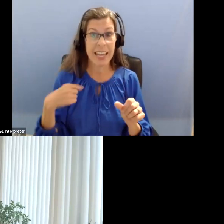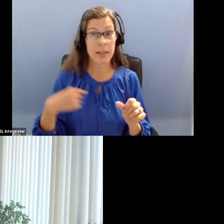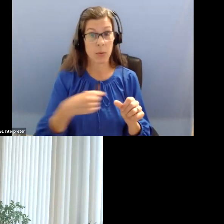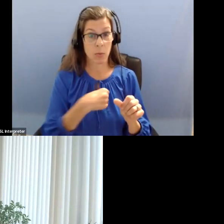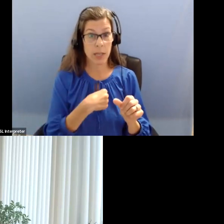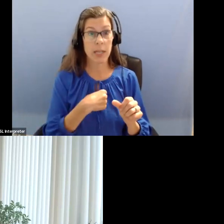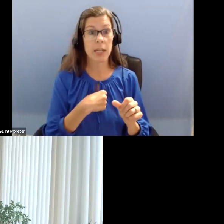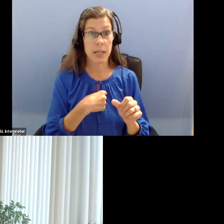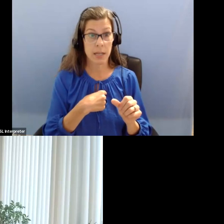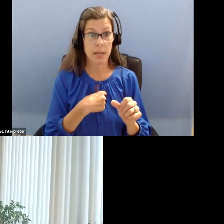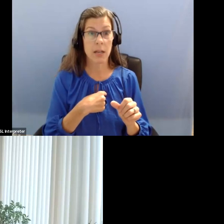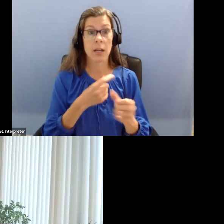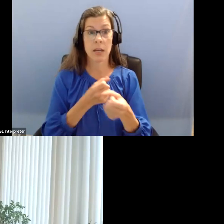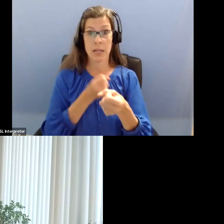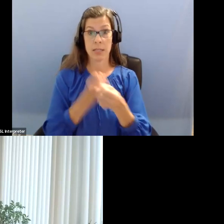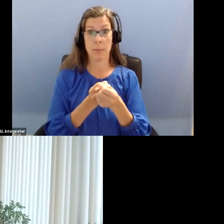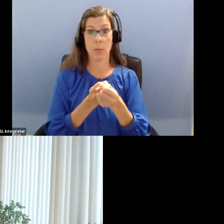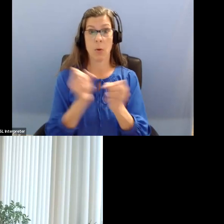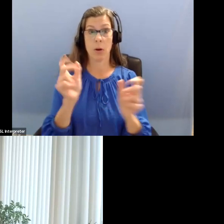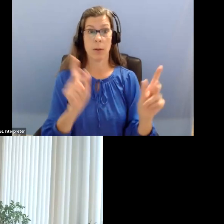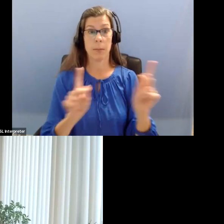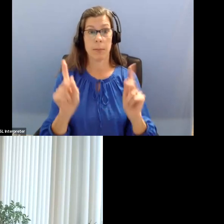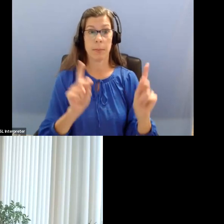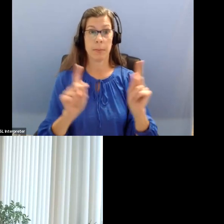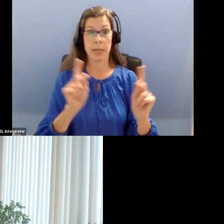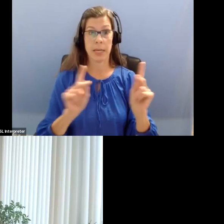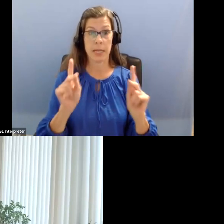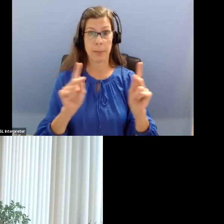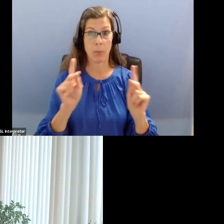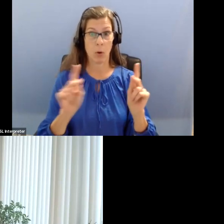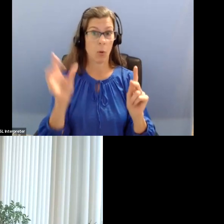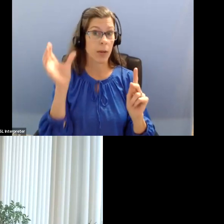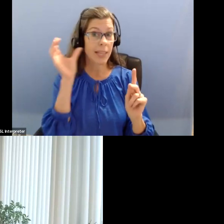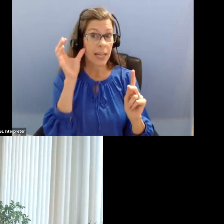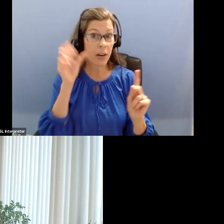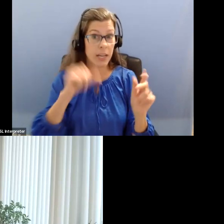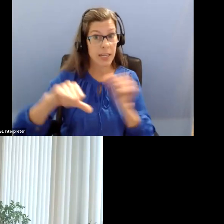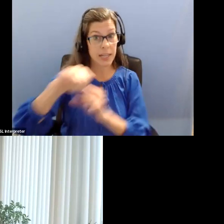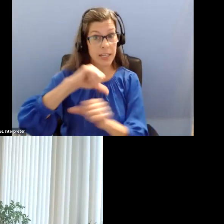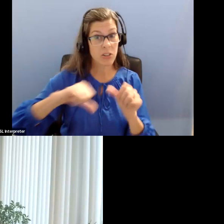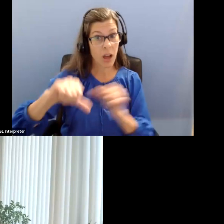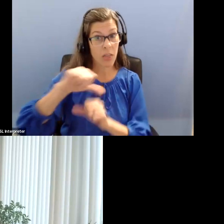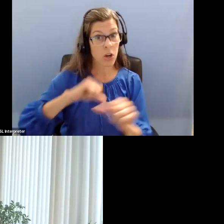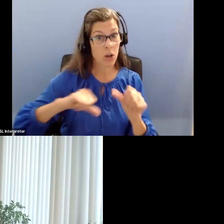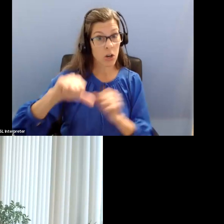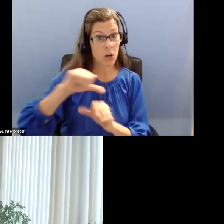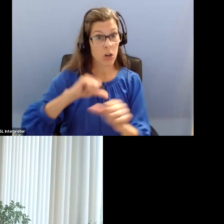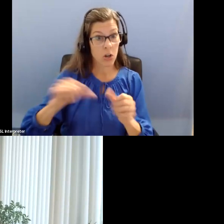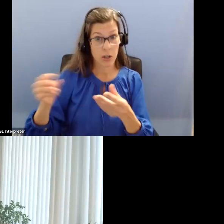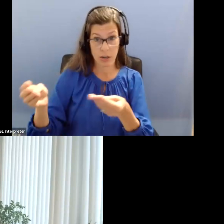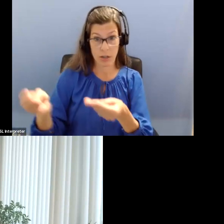also support people in hearing each other and getting